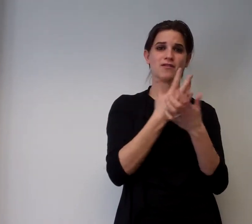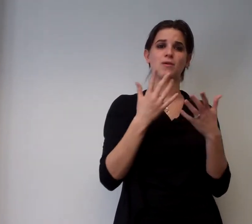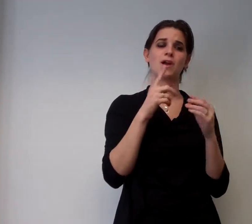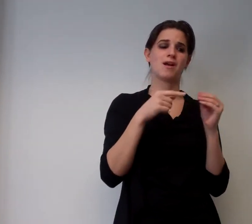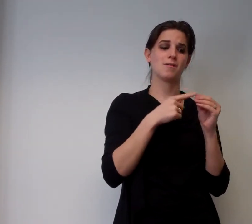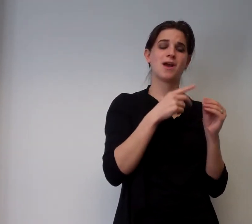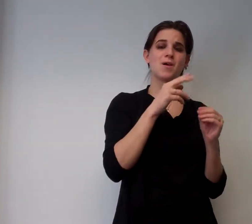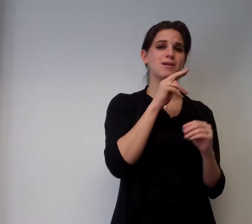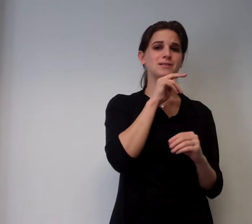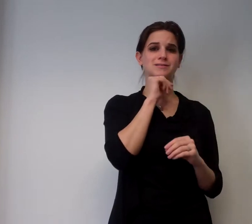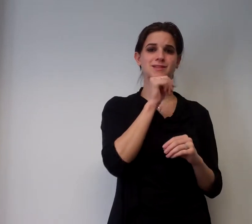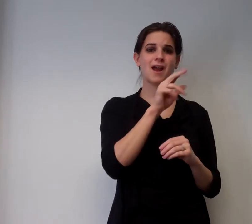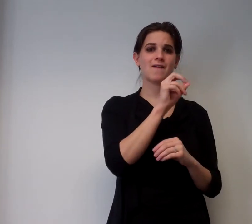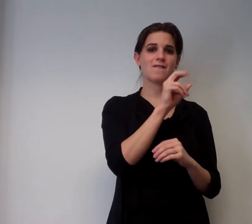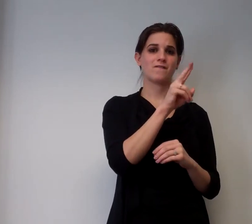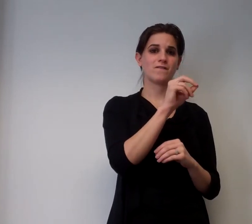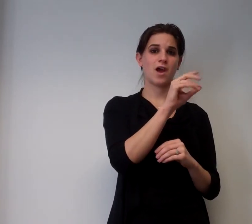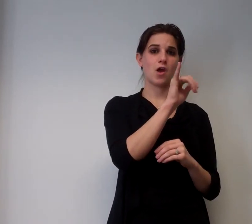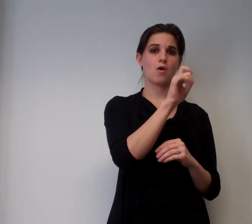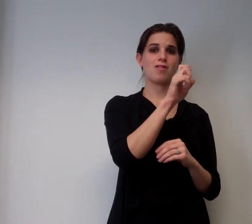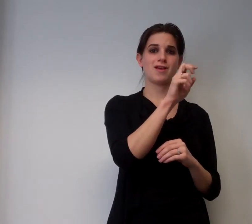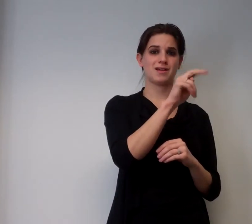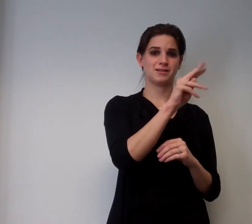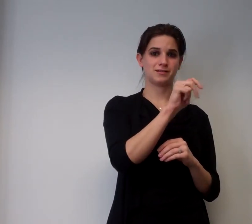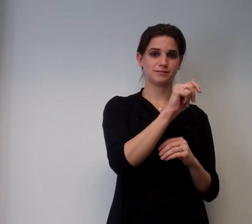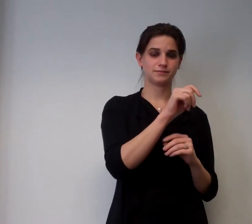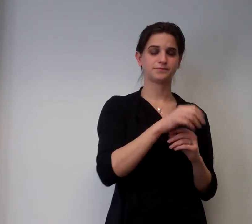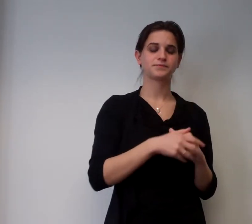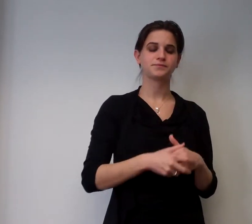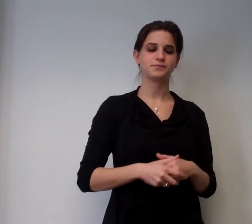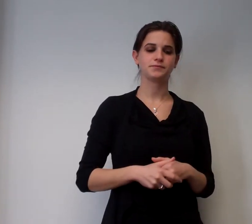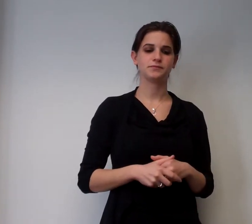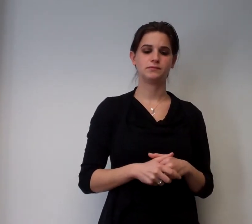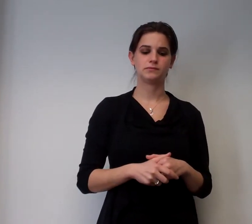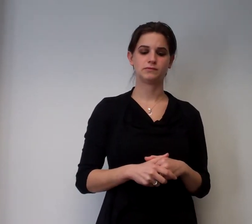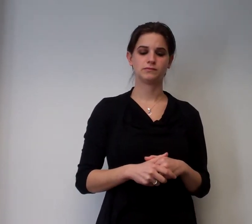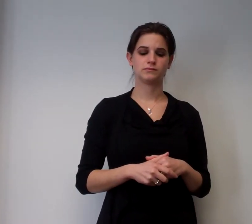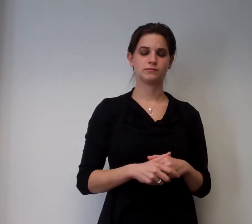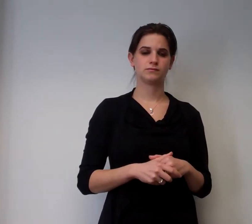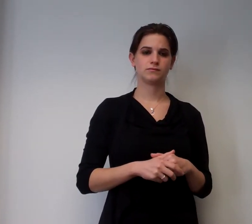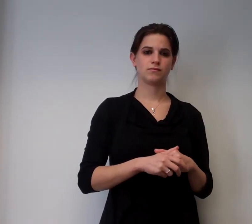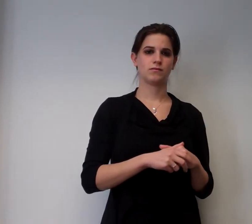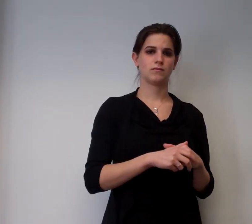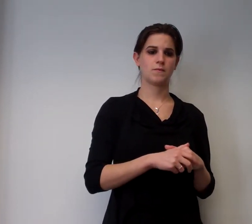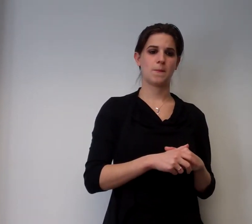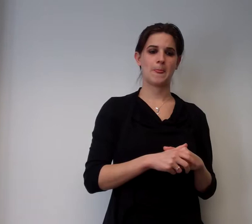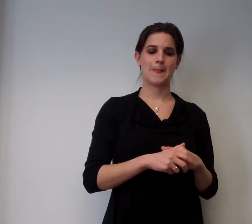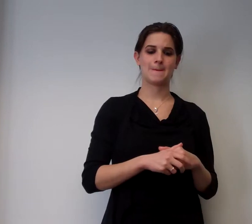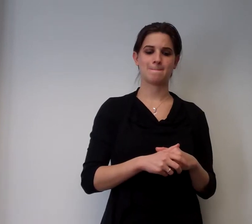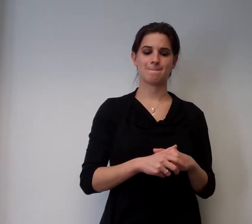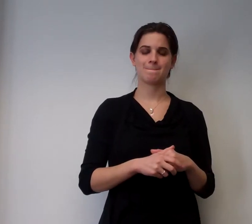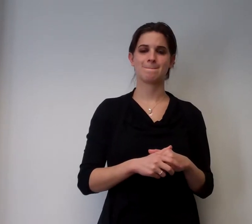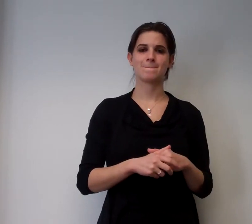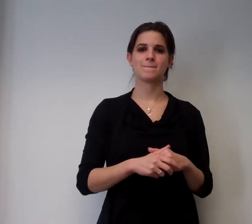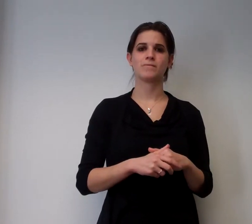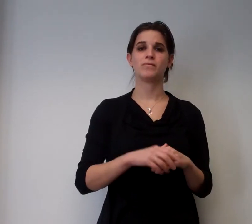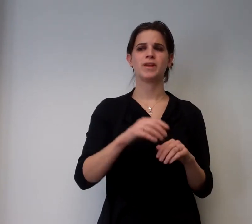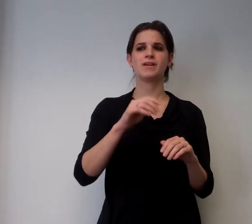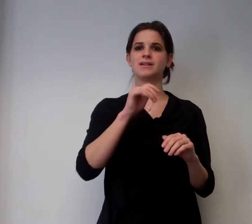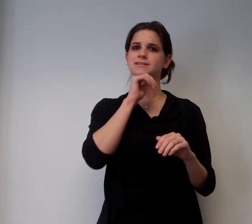civil rights struggle. Okay, when you finger So he spell, comes look back at your and finger becomes one of the spelling. leaders in Look at this it. movement. And by nonviolent revolution, we mean things